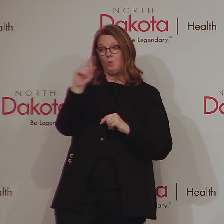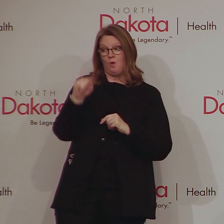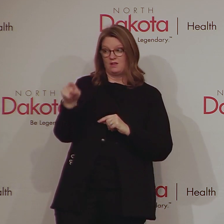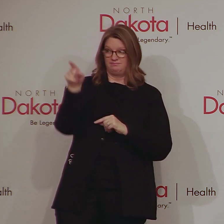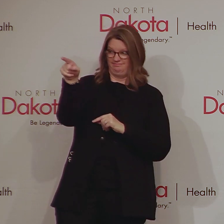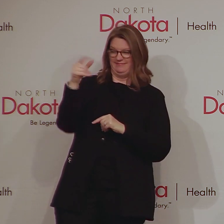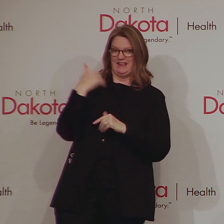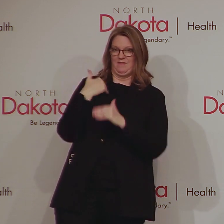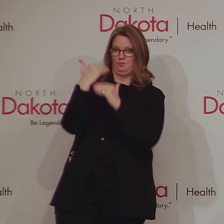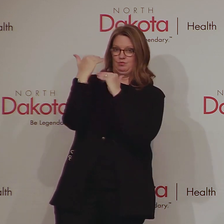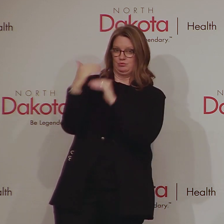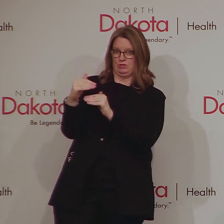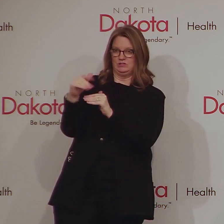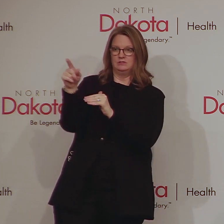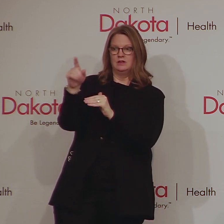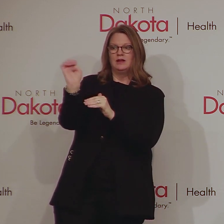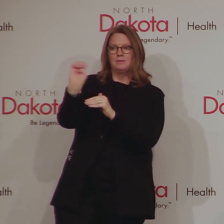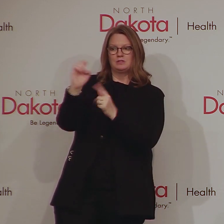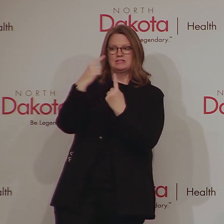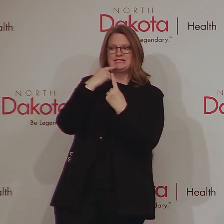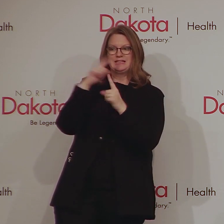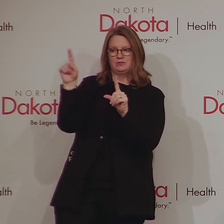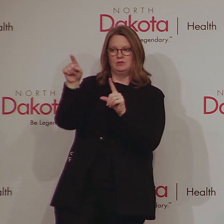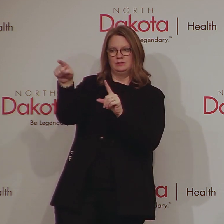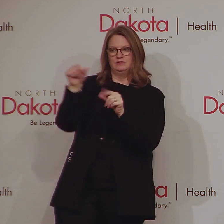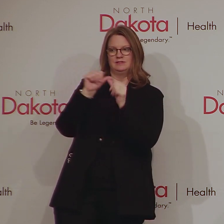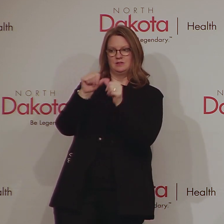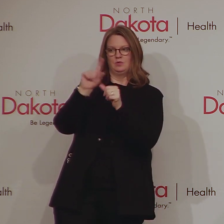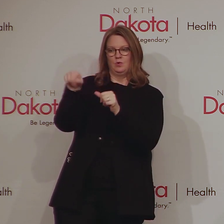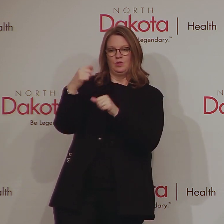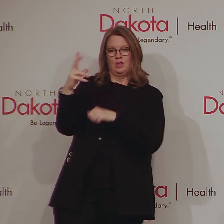restrictions on emergency declarations lasting